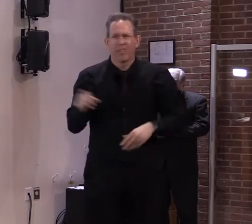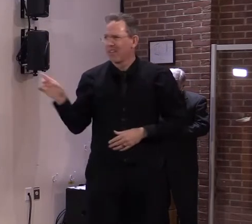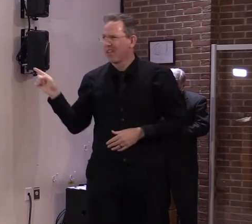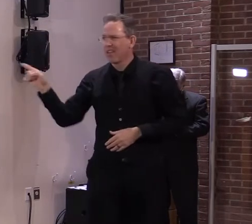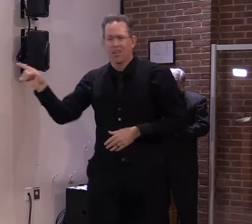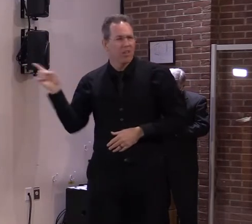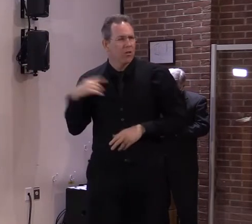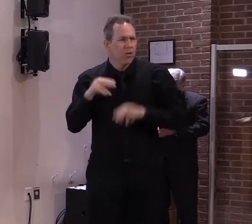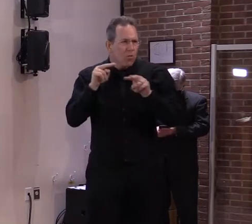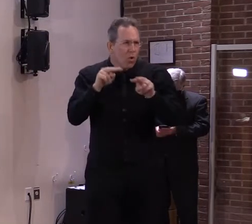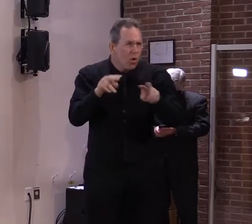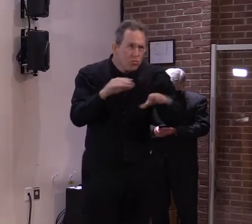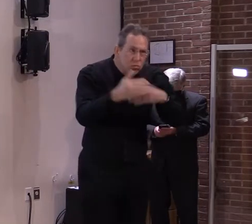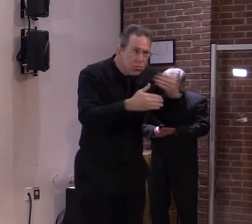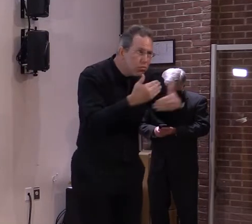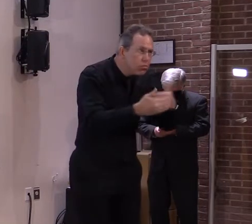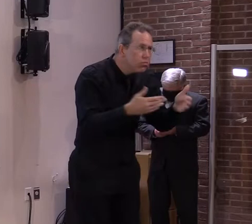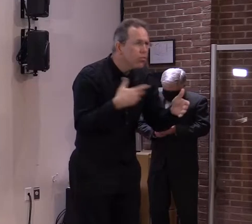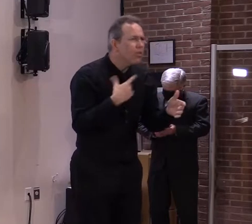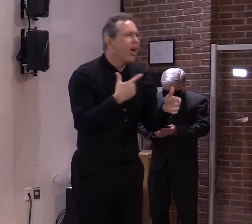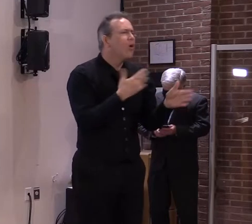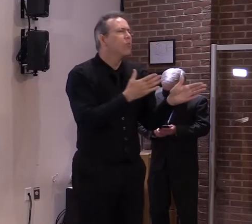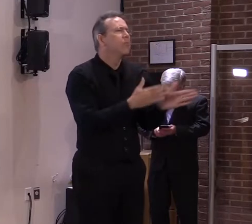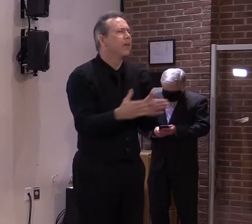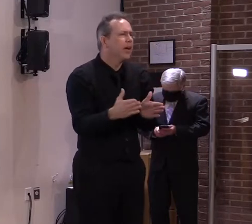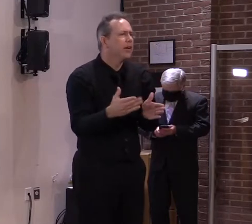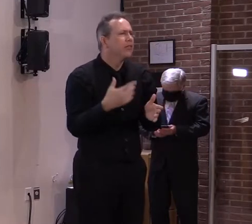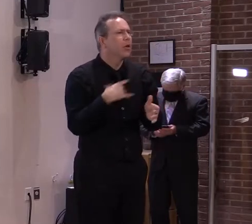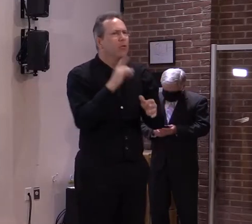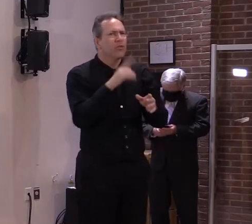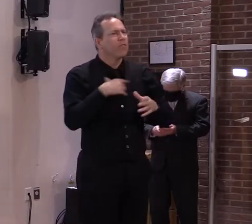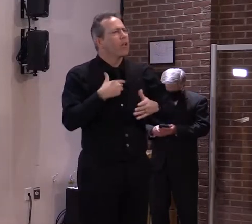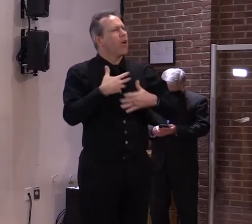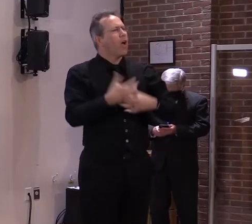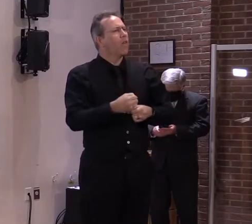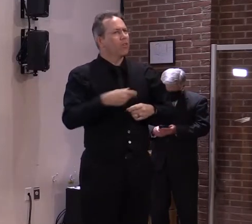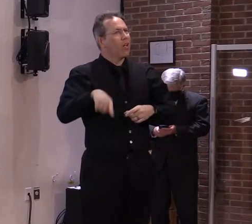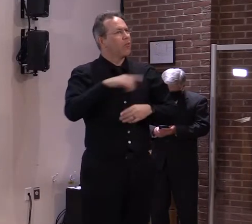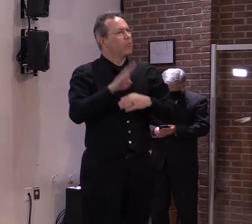we have the ability to meet for all Vermonters.